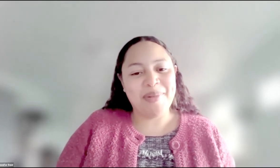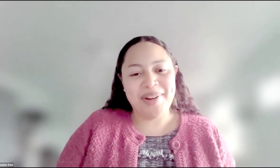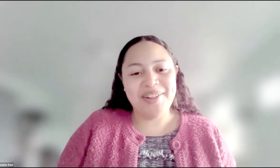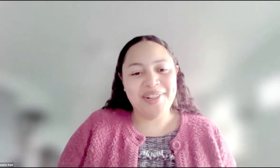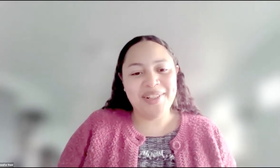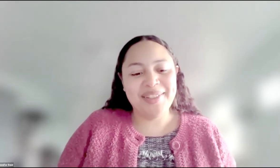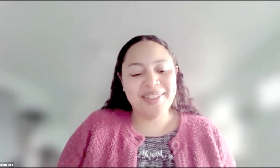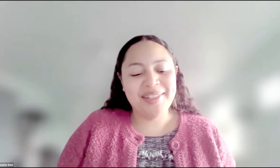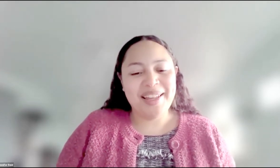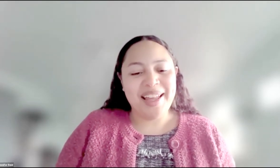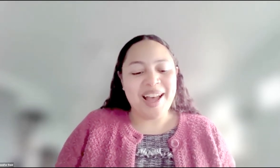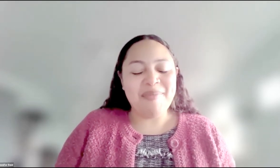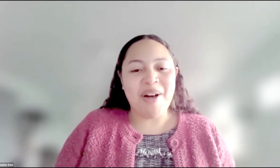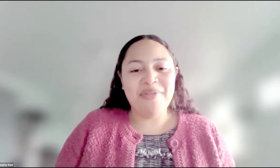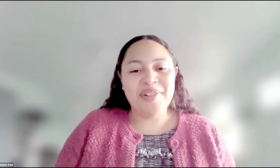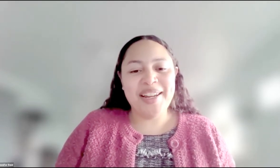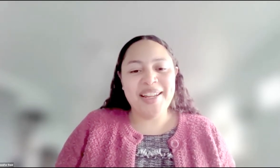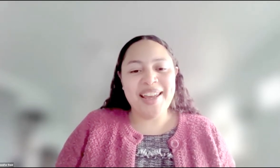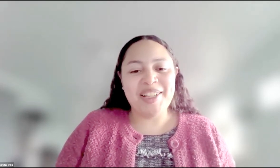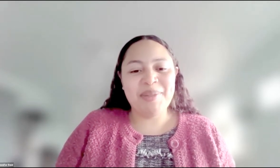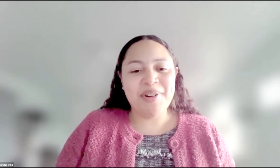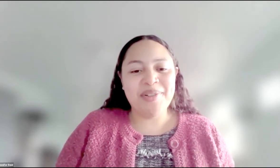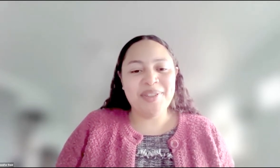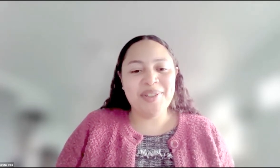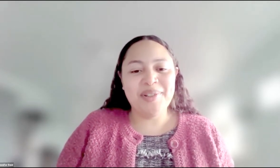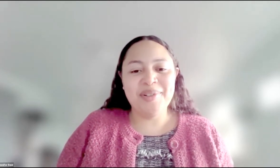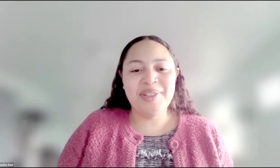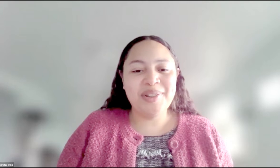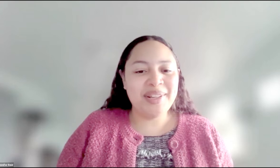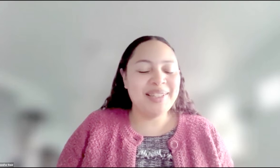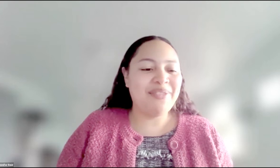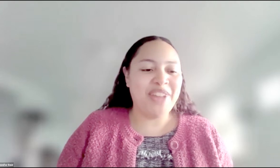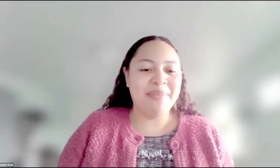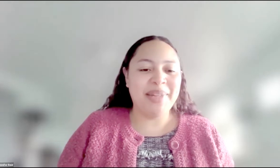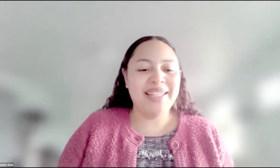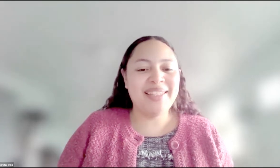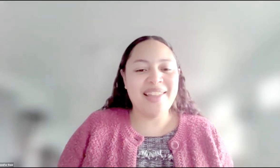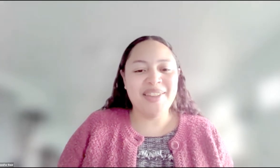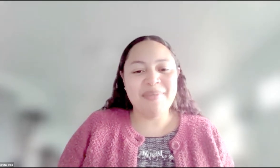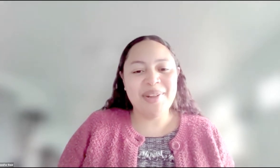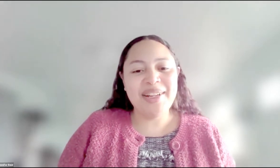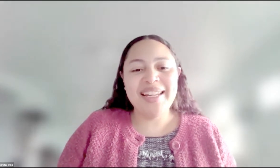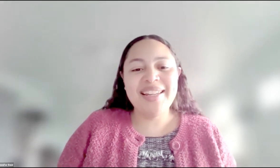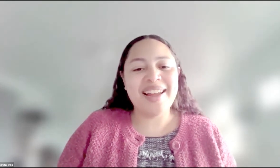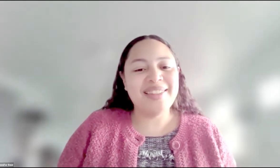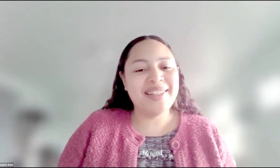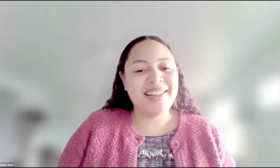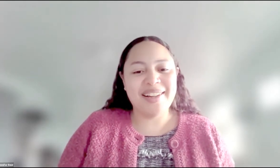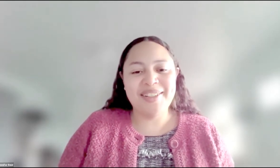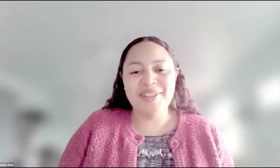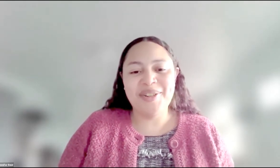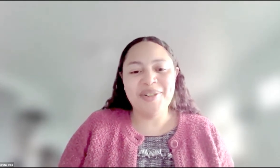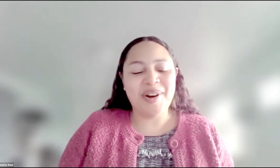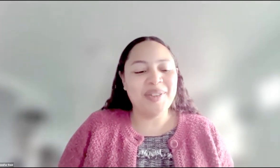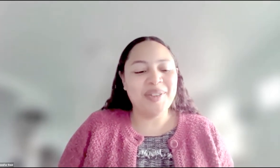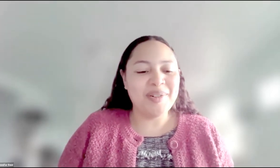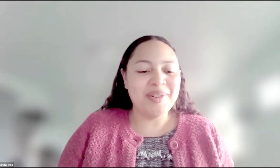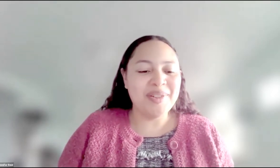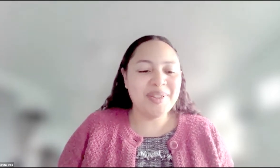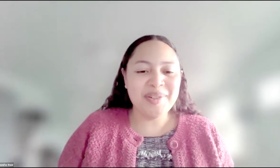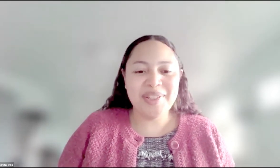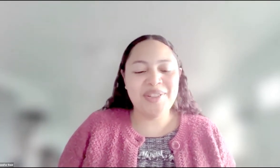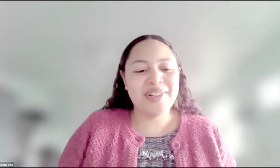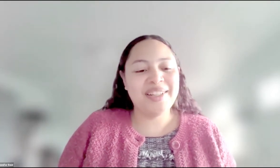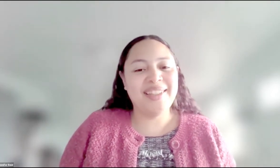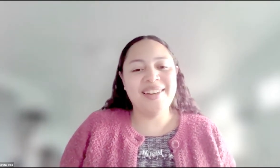normal operations, offering an experience to students, families, and the community that's connected to our